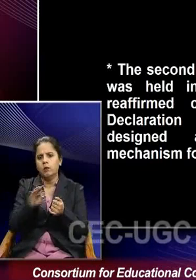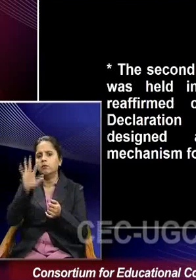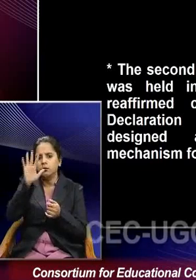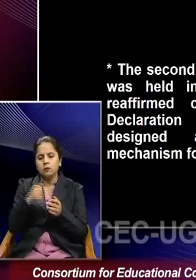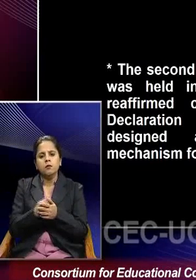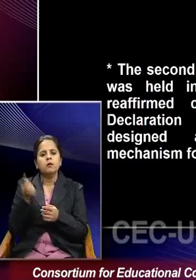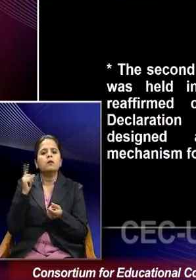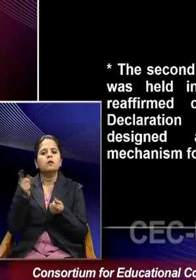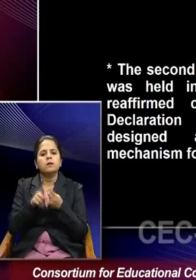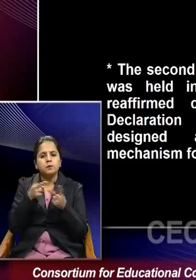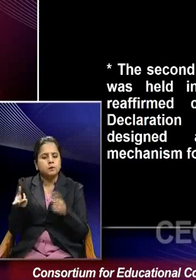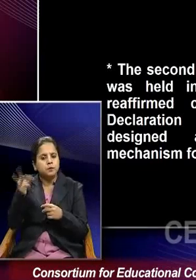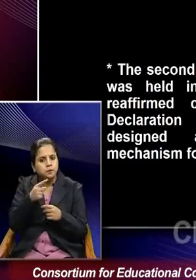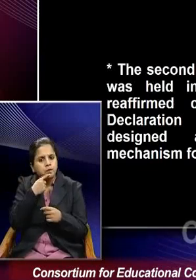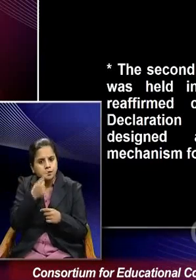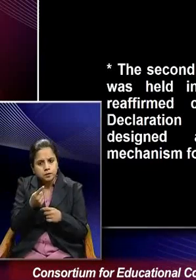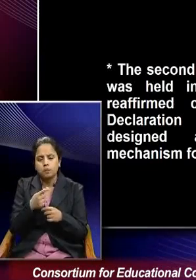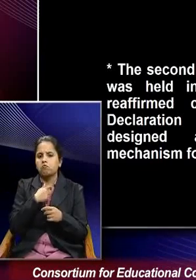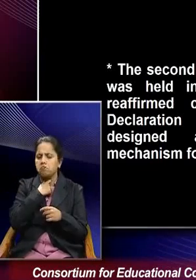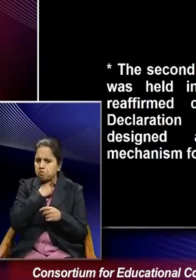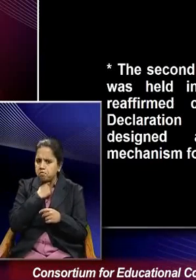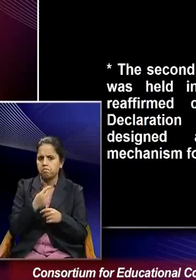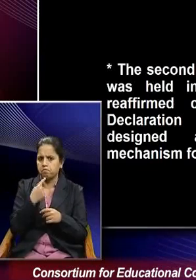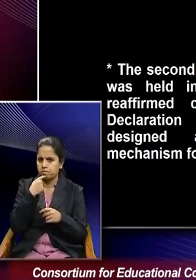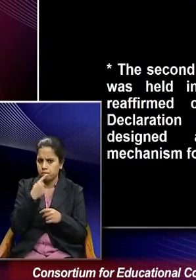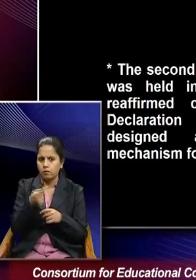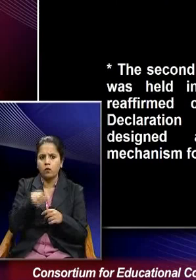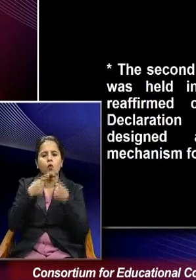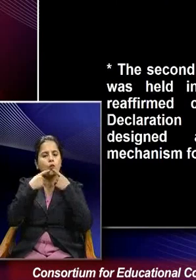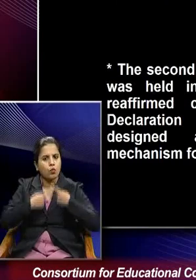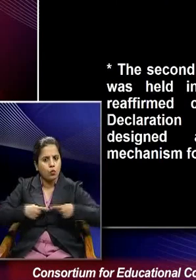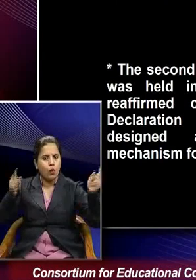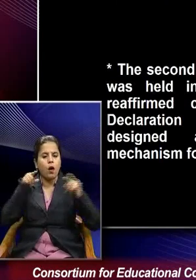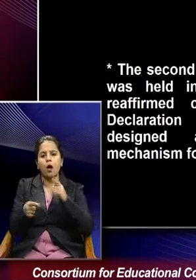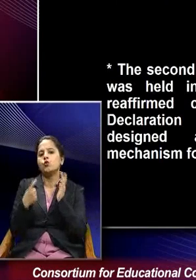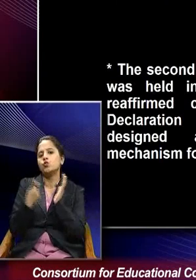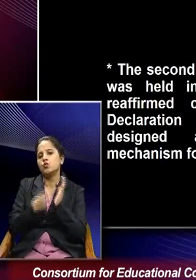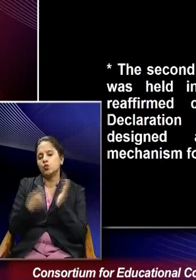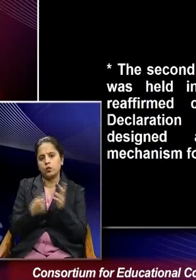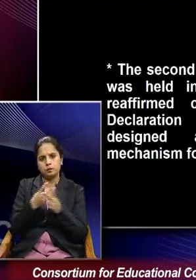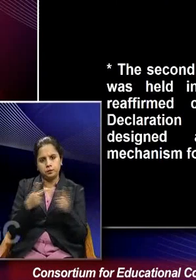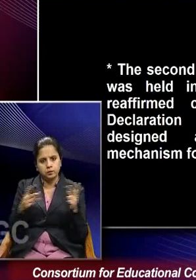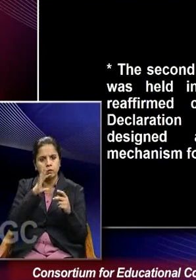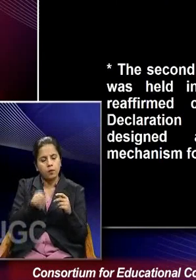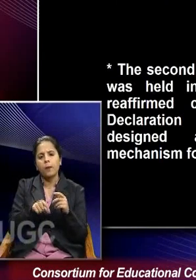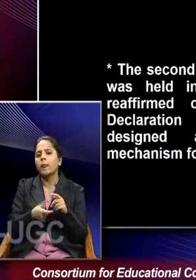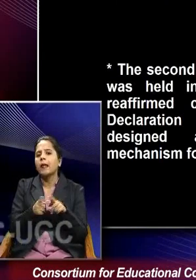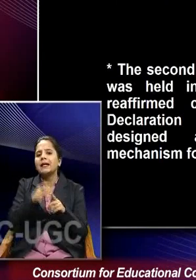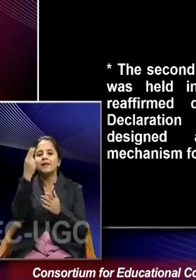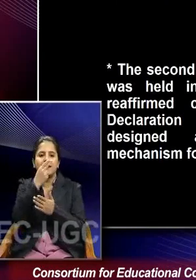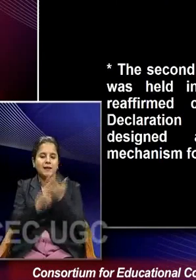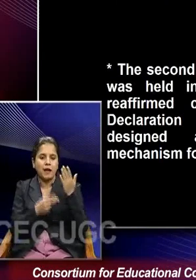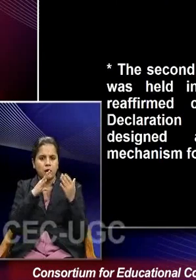It reaffirmed commitment to the Declaration of Principles and designed and